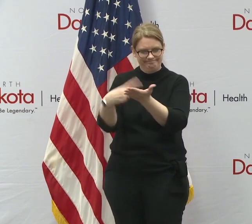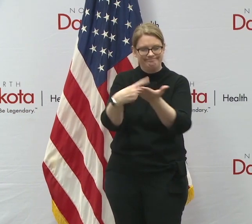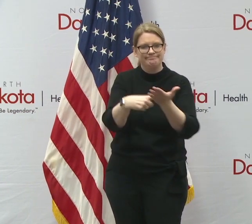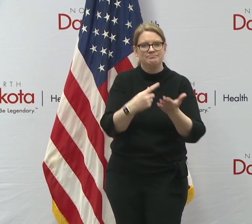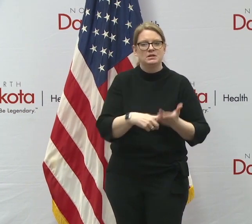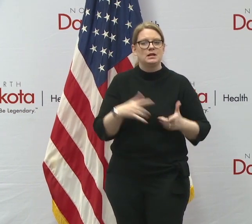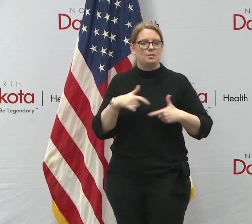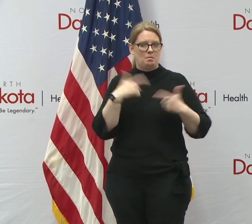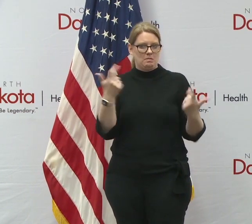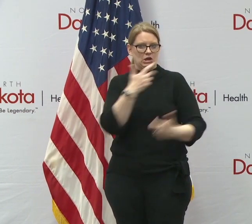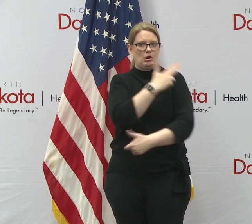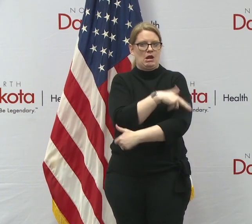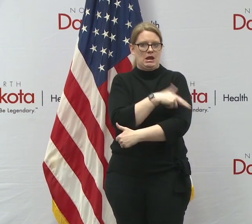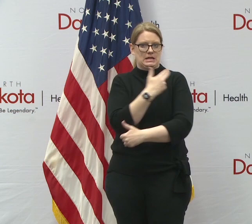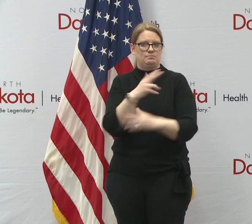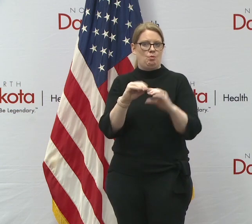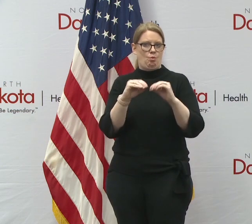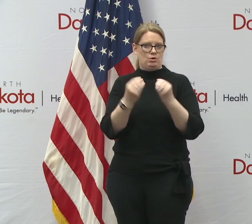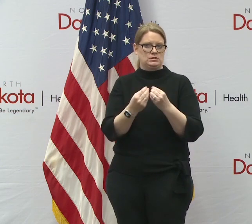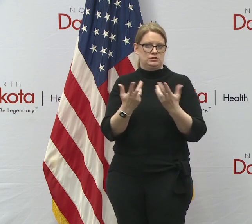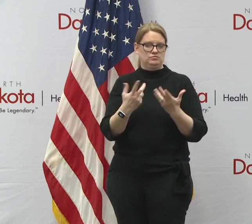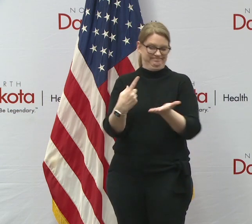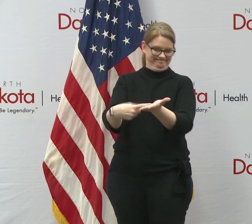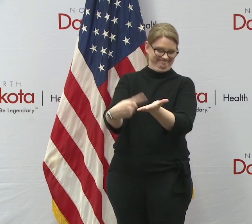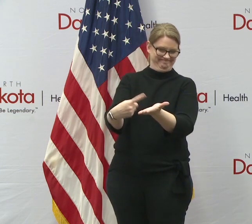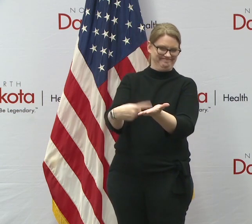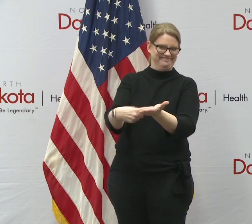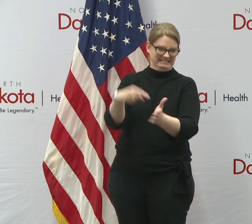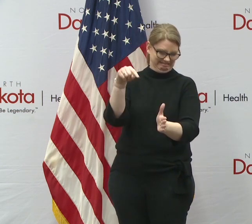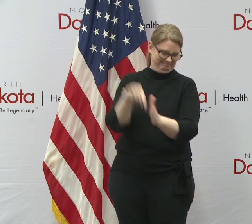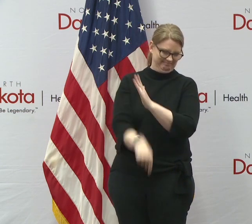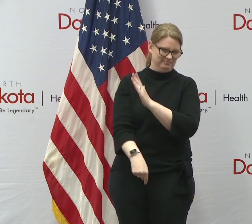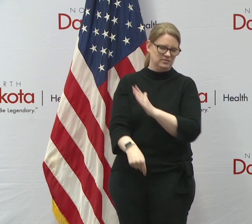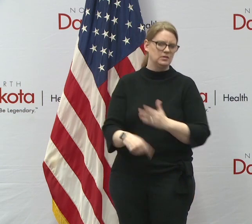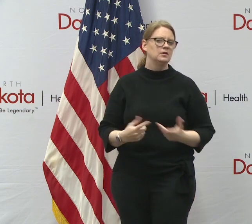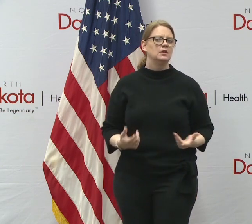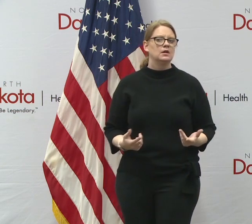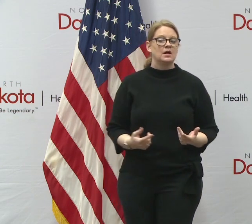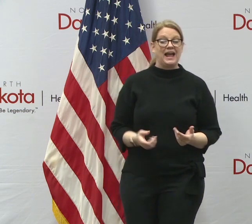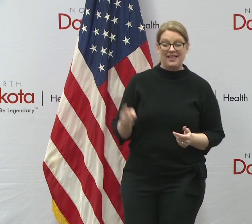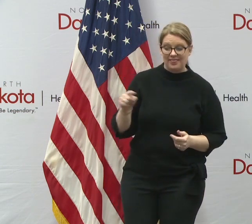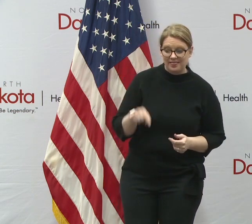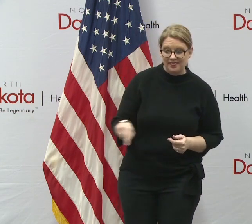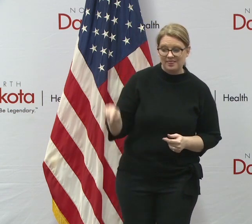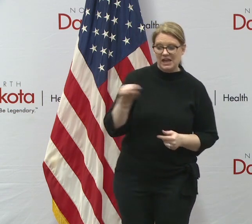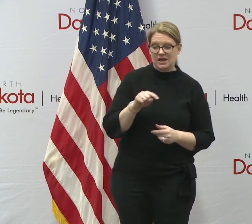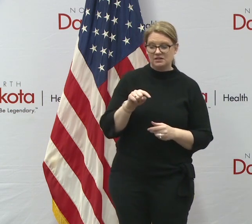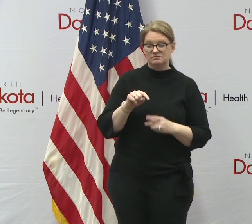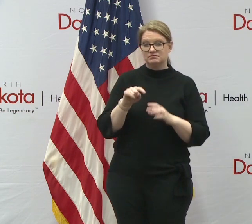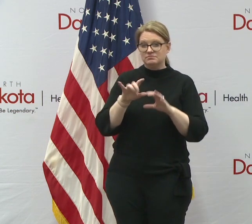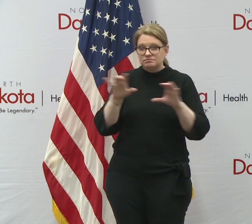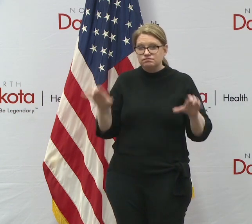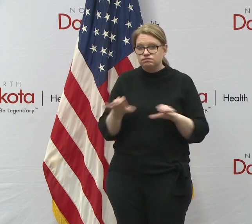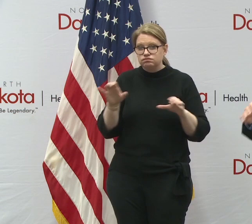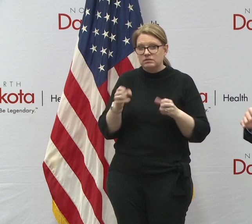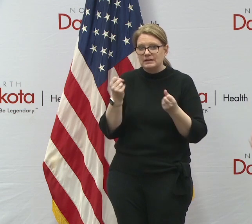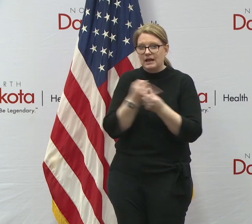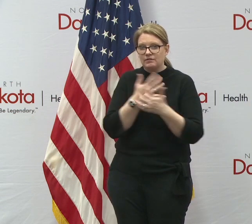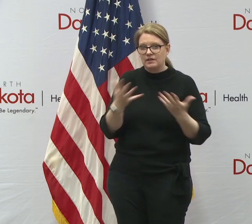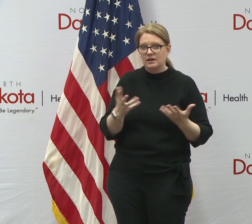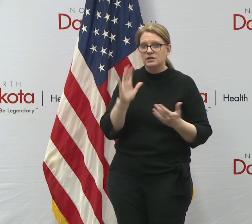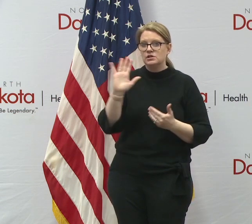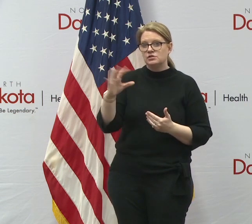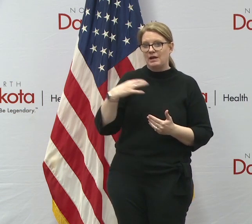hospital organizations last night that are doing everything they can. They're winding down their